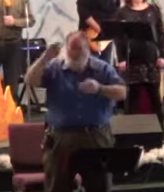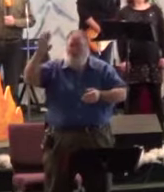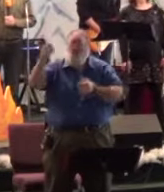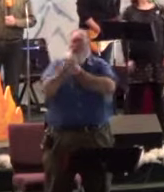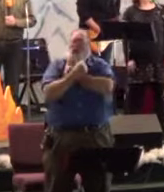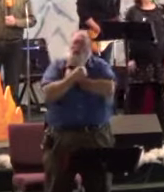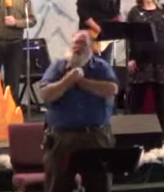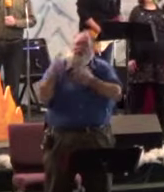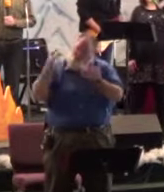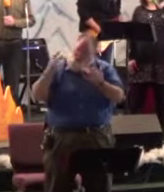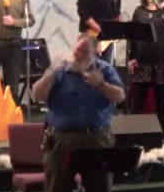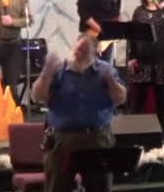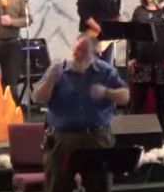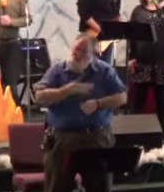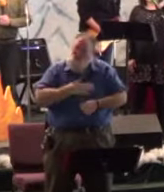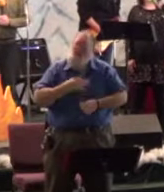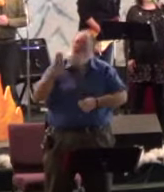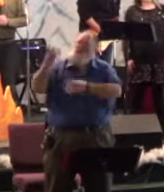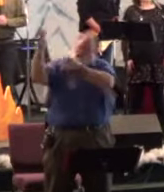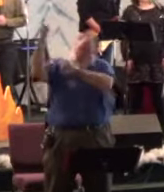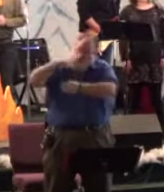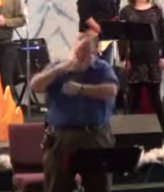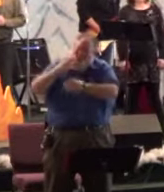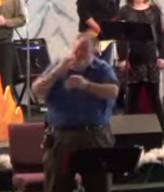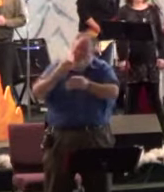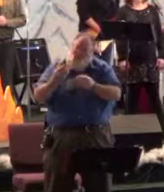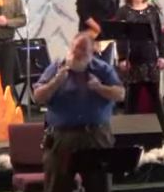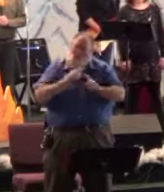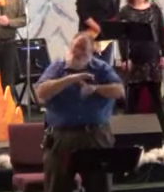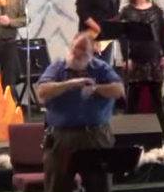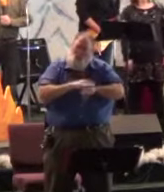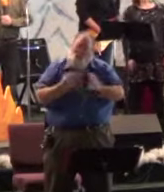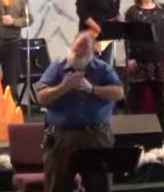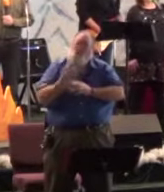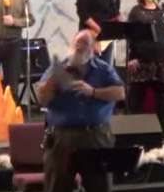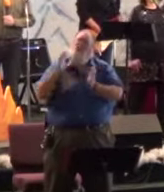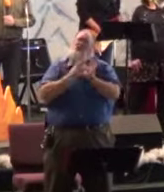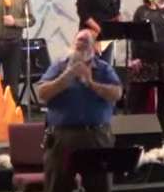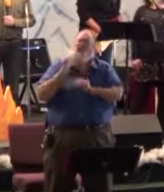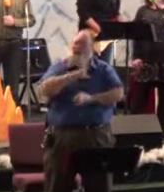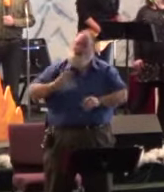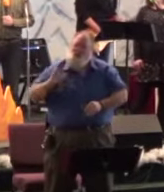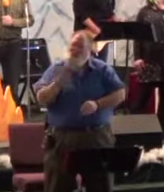mercy, and your grace that you sent to this earth through your Son, Jesus Christ, as Lord and Savior.